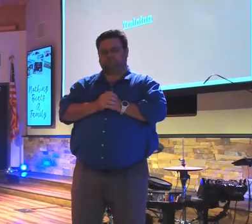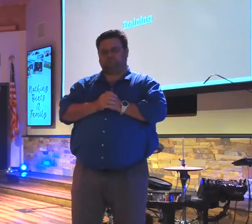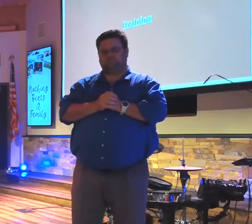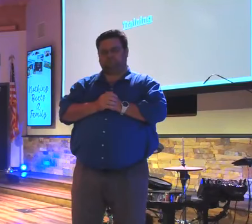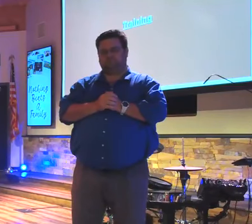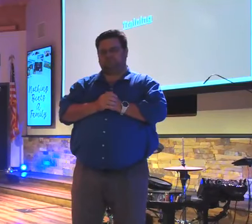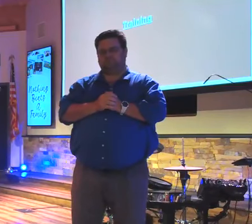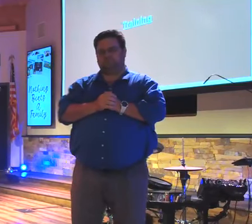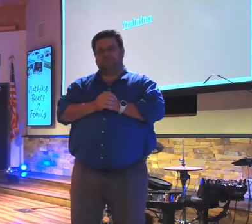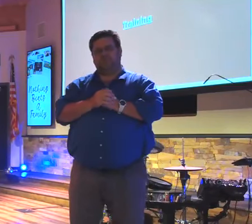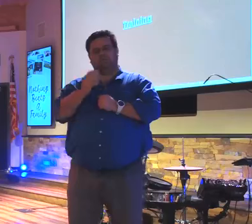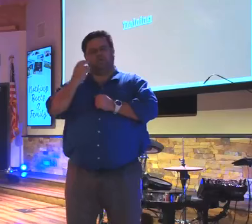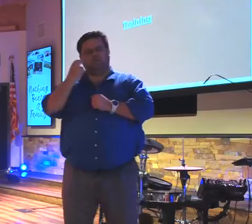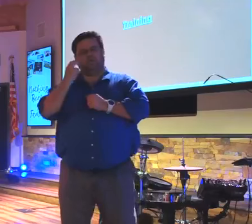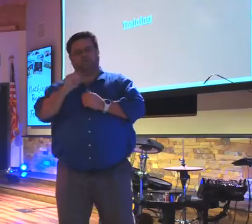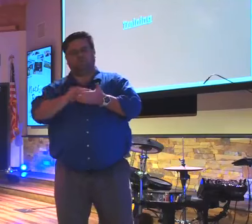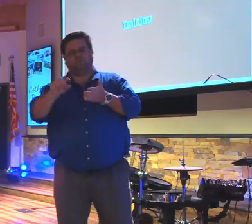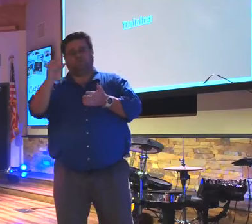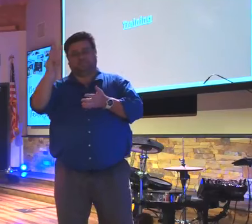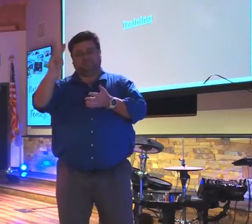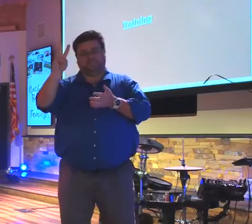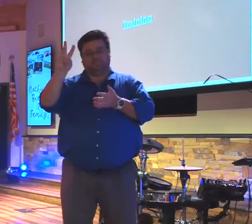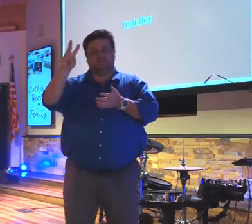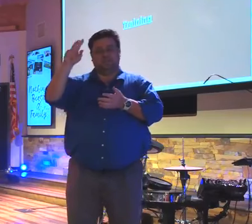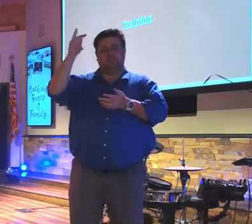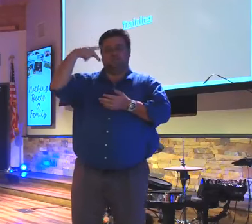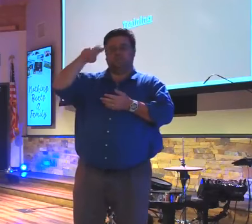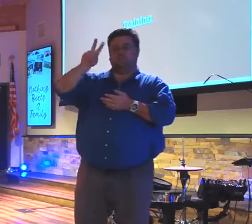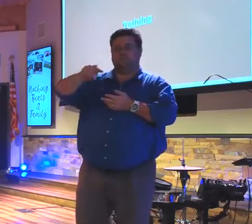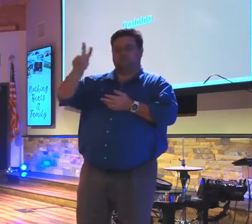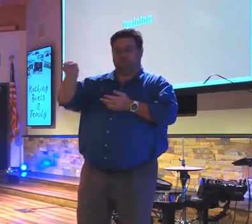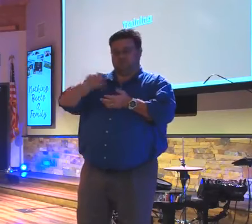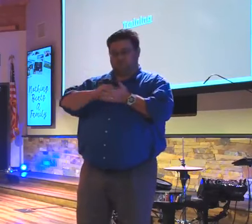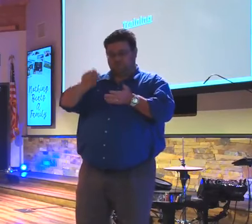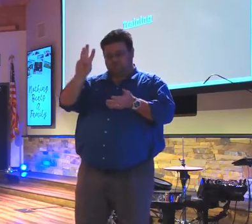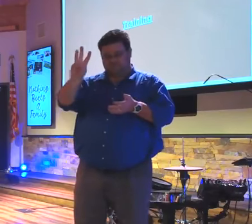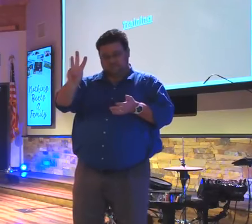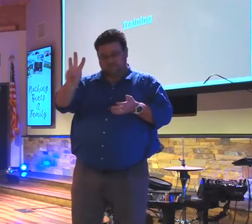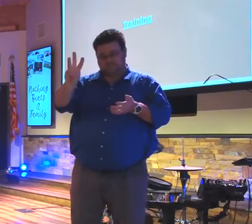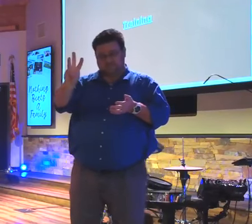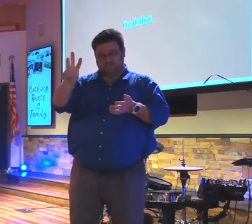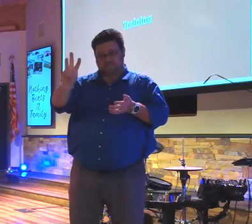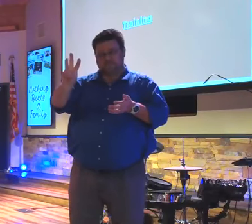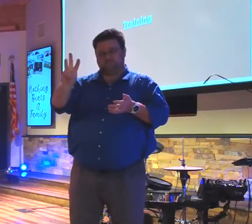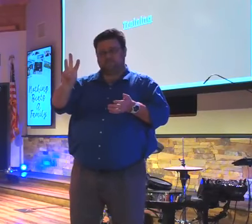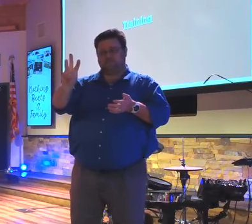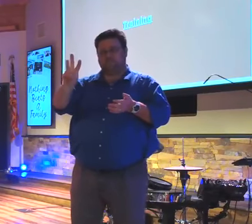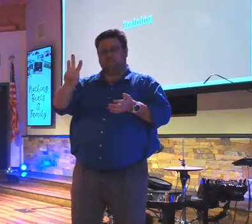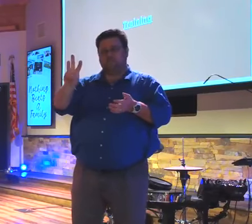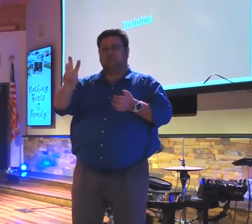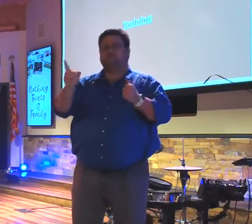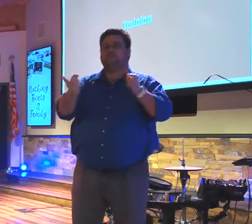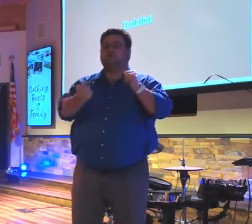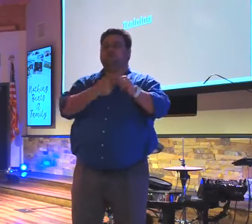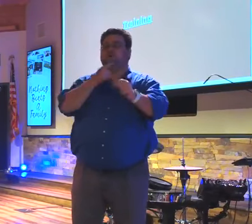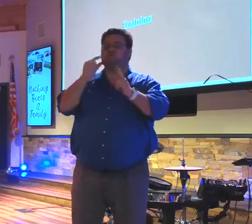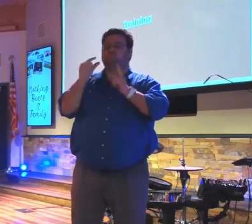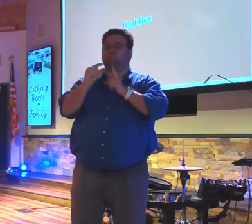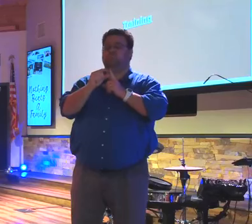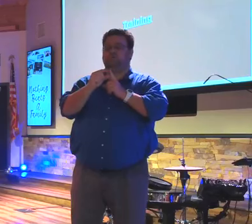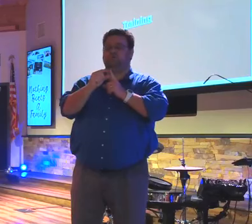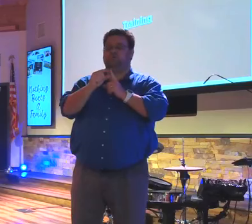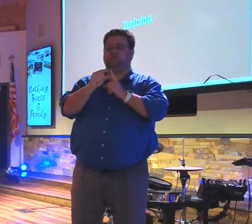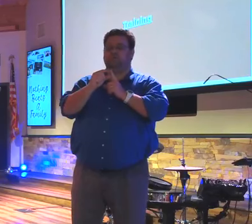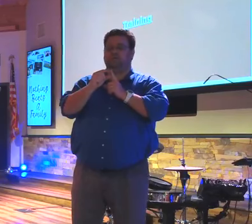And let's look at verse number 6. Proverbs 22, verse number 6. What's the very first word in verse